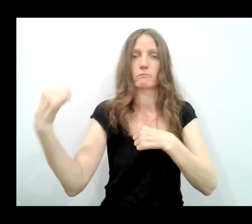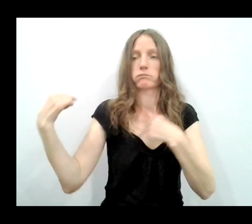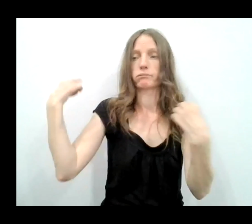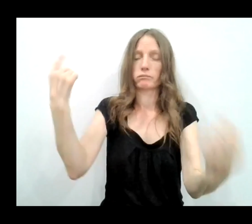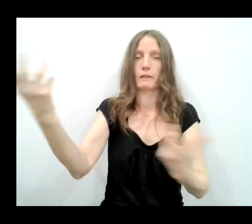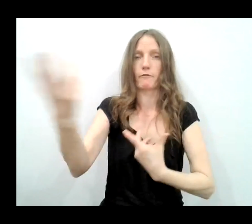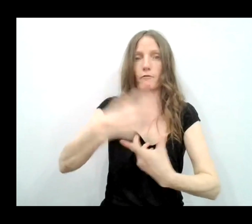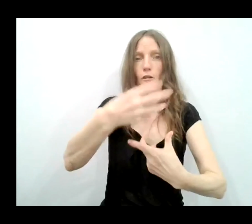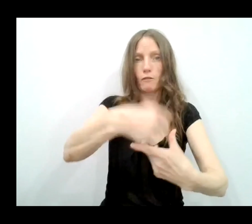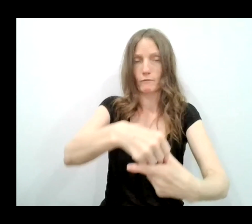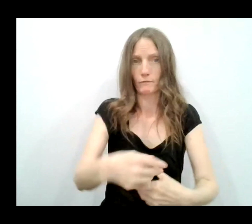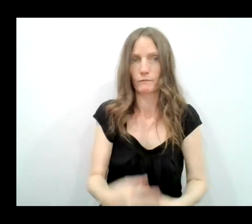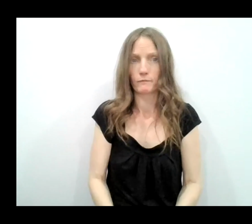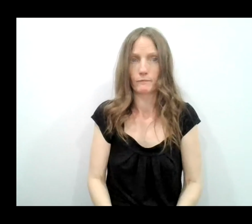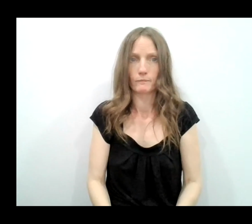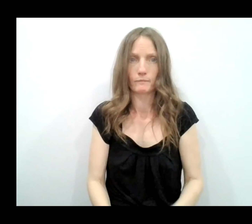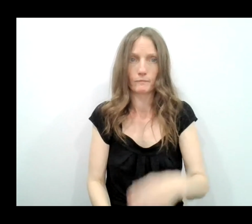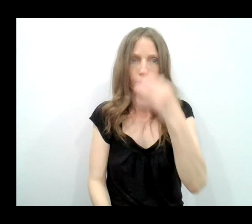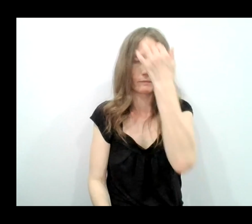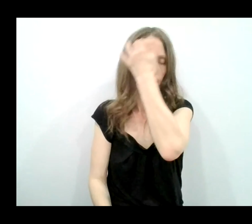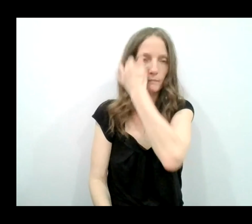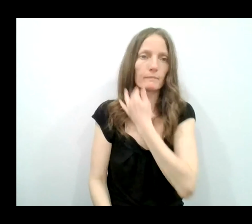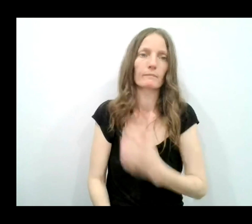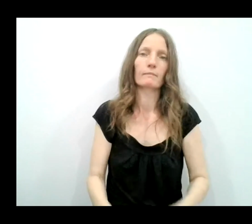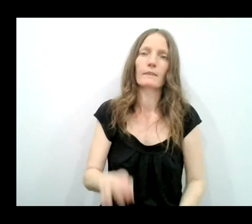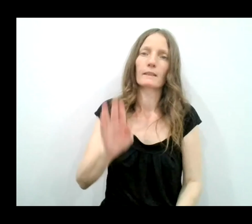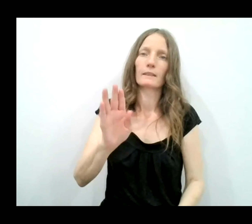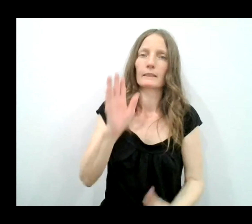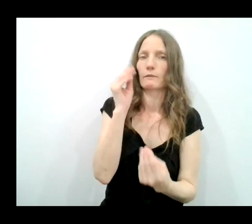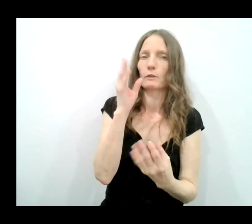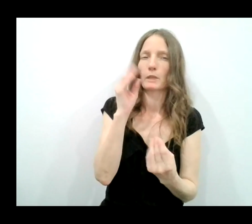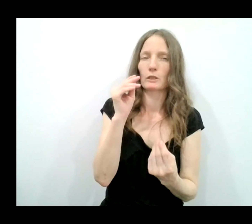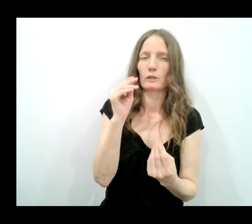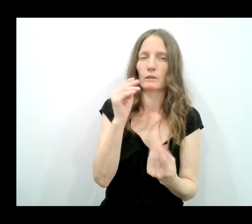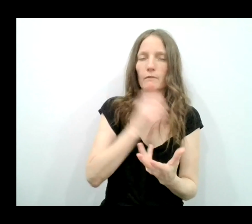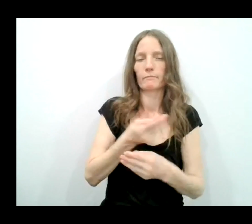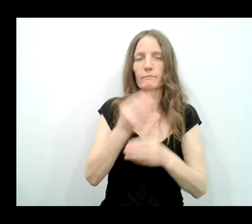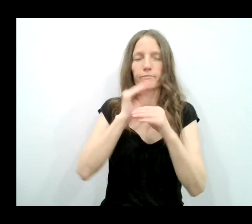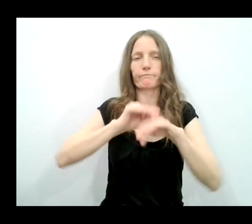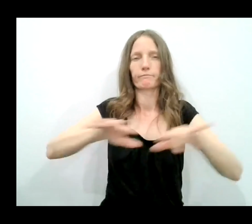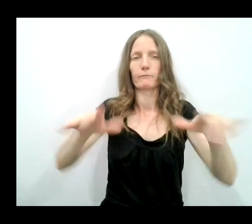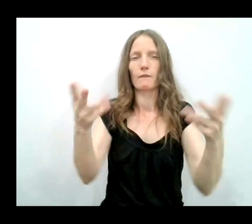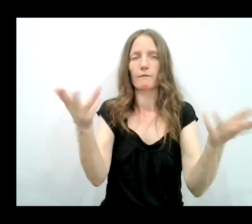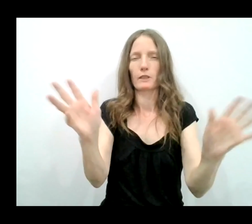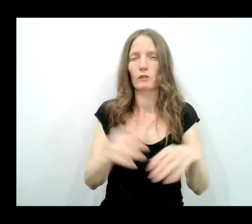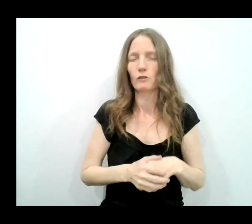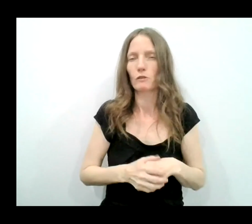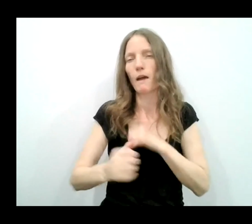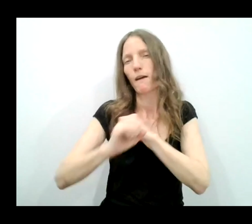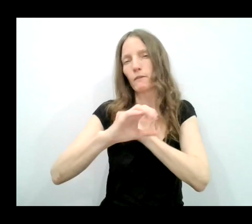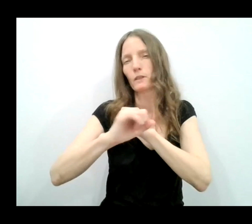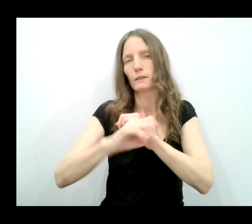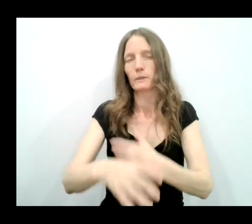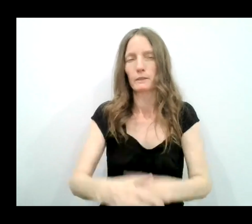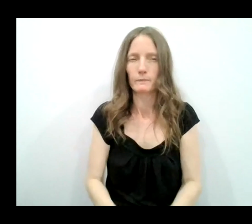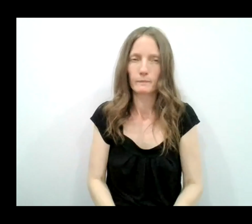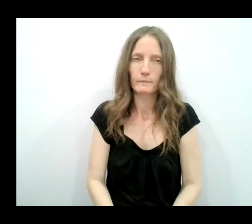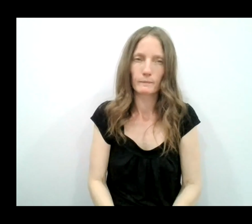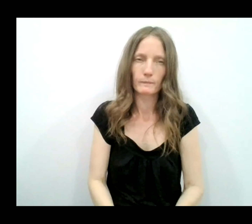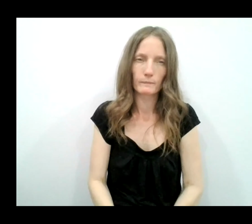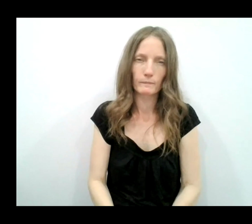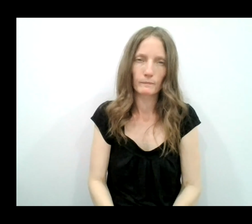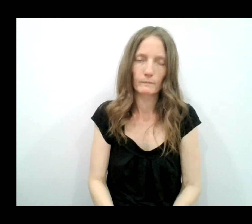bit about Matt and his biography in the promo piece for our session today.